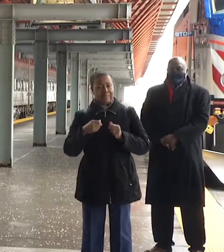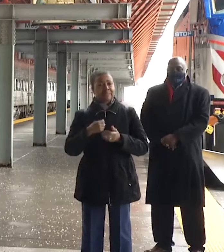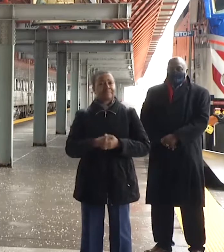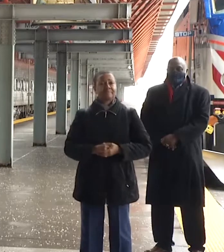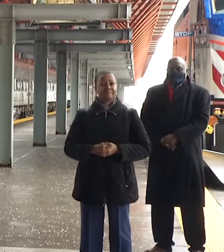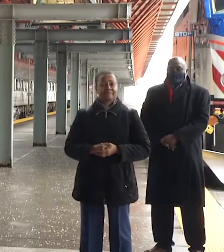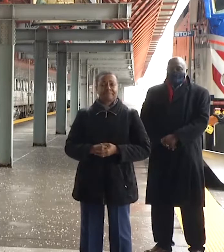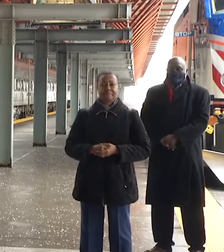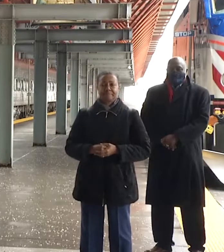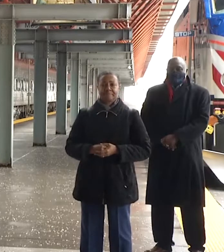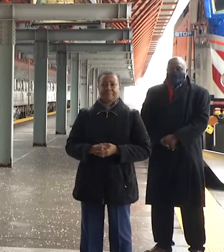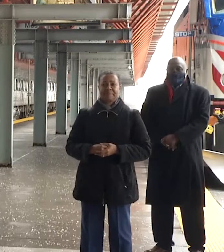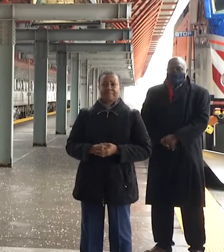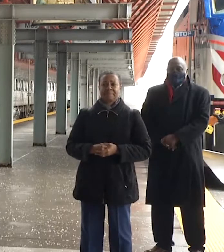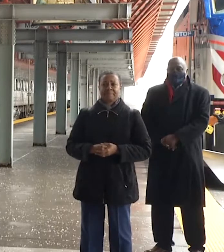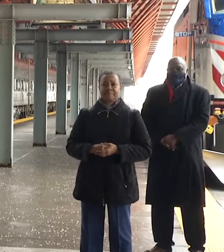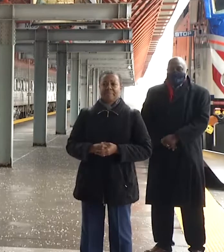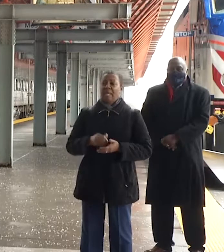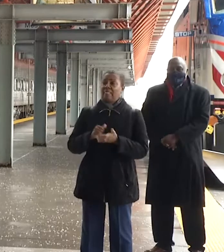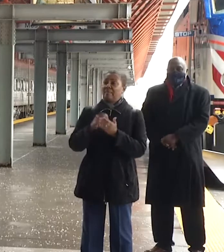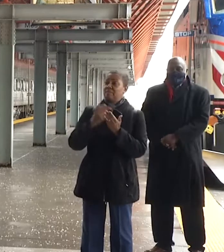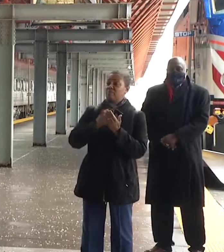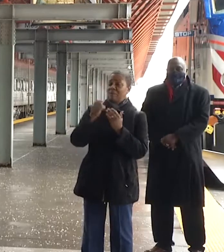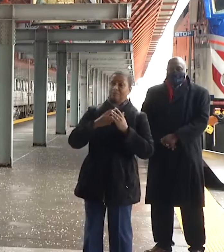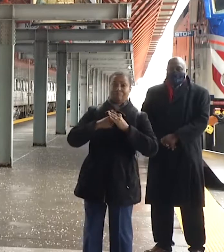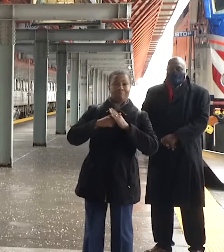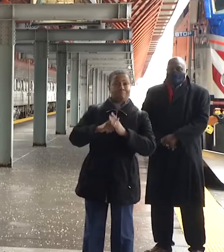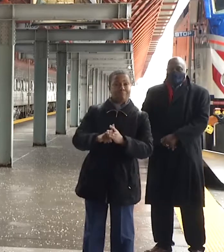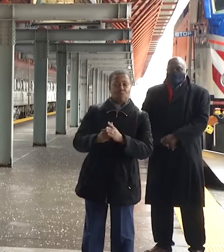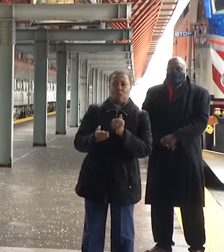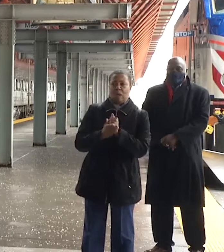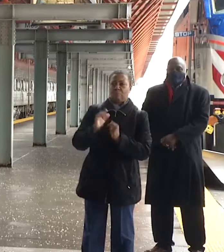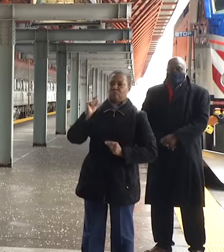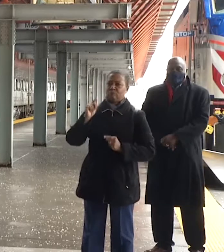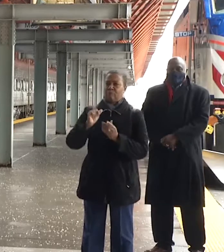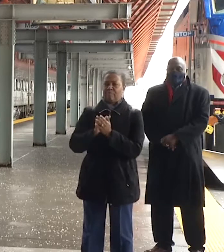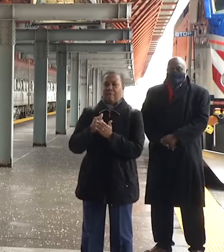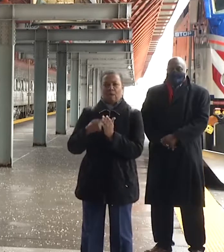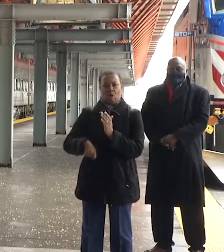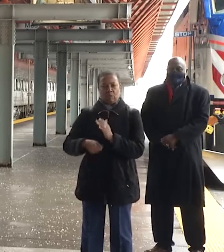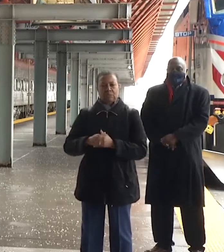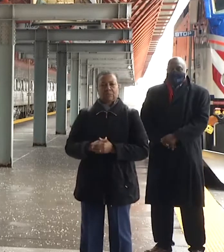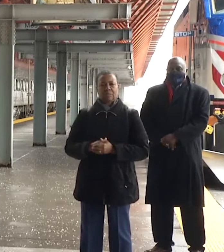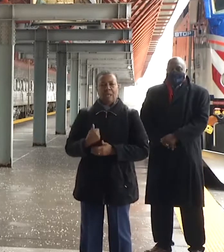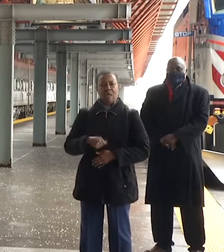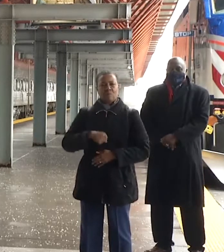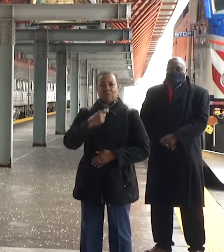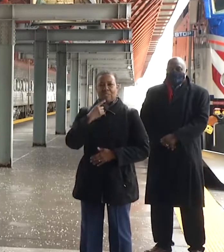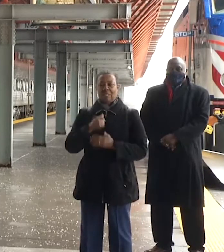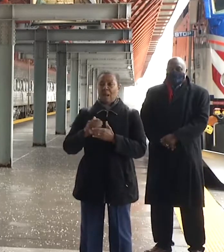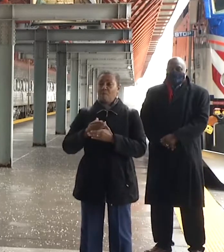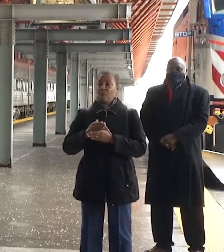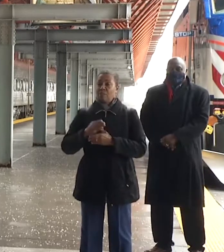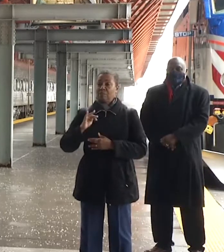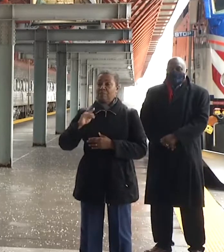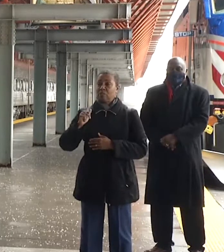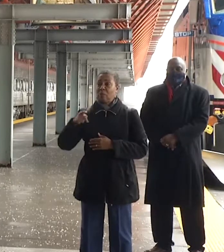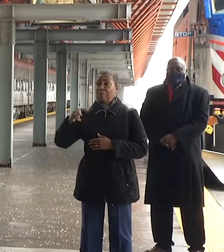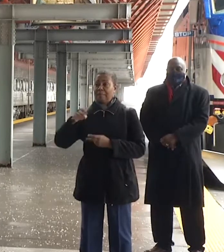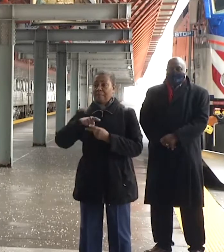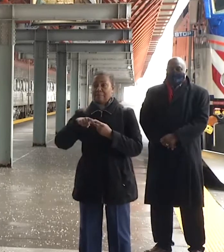The implementation of this project will help ease that burden. I'm proud to say that our partners at Metra and